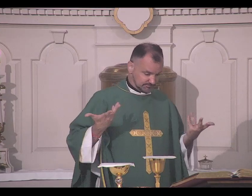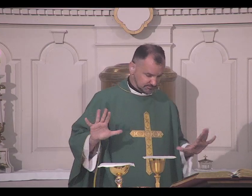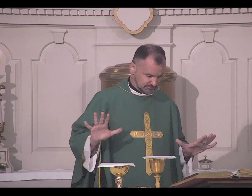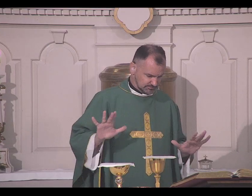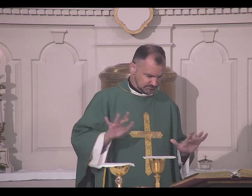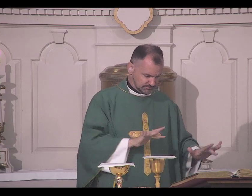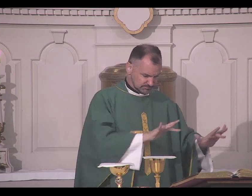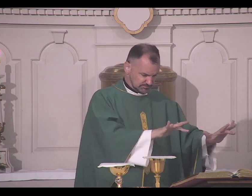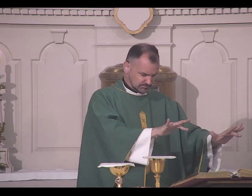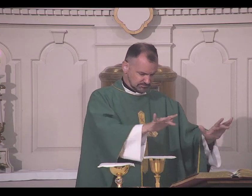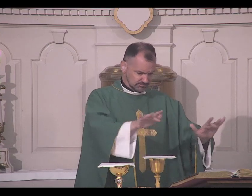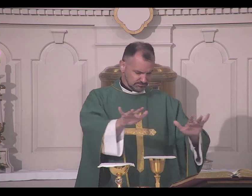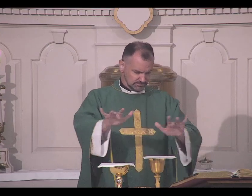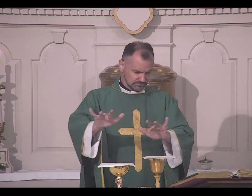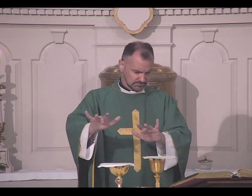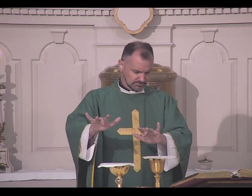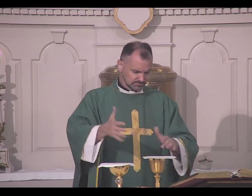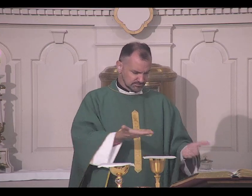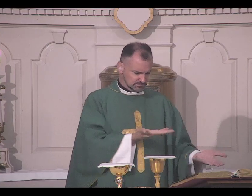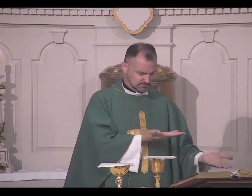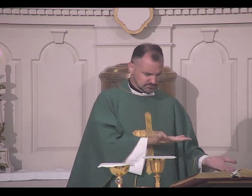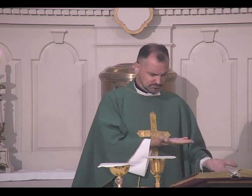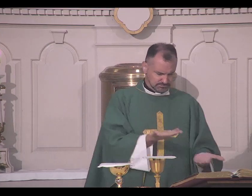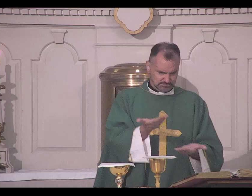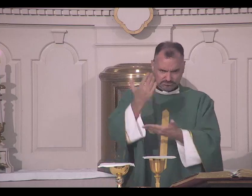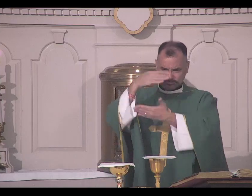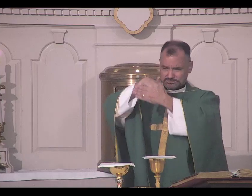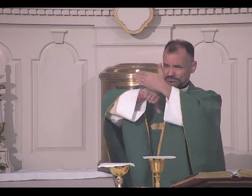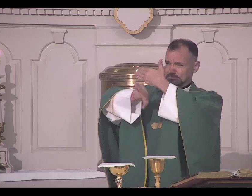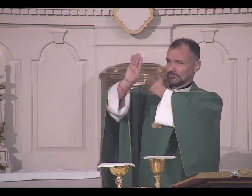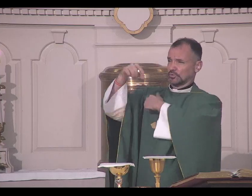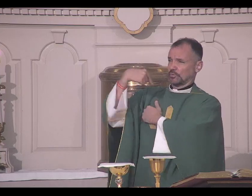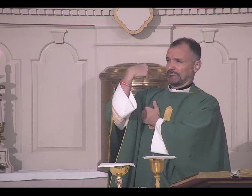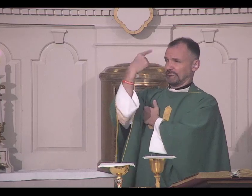mercy. Welcome them into the light of your faith.